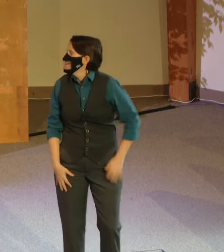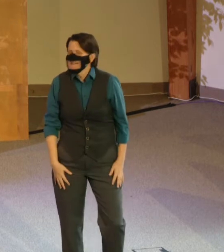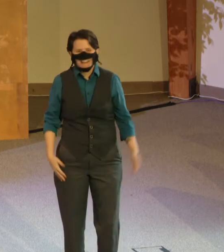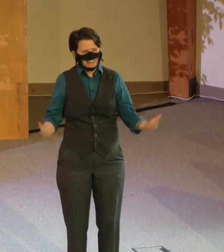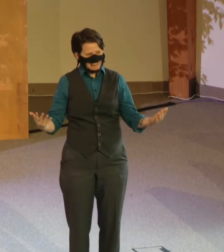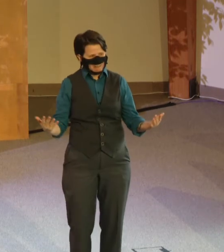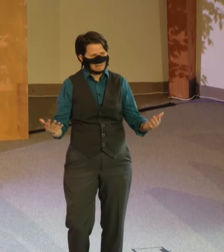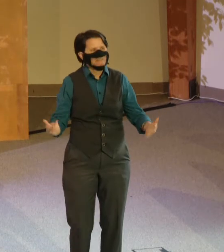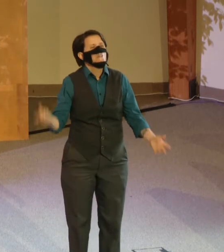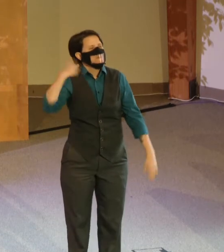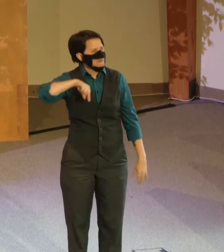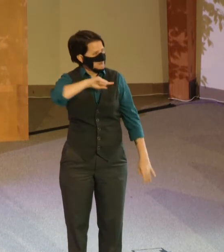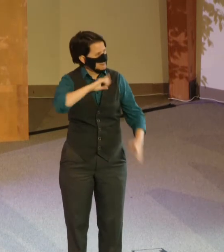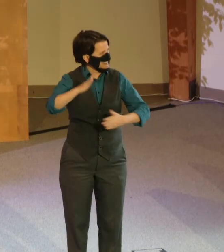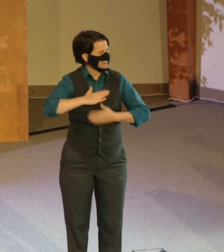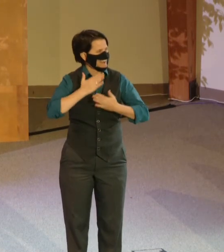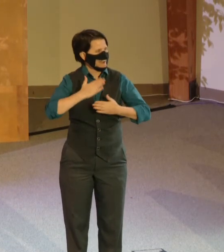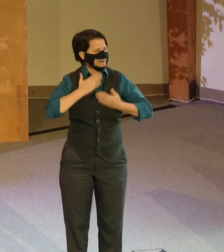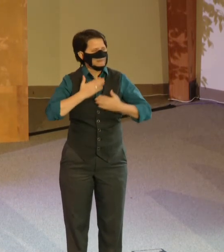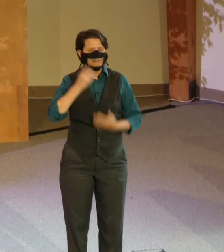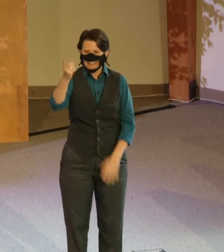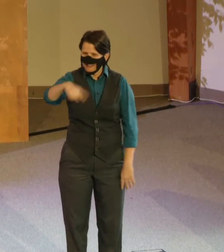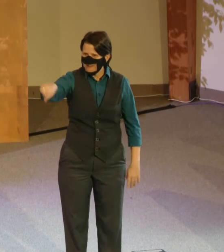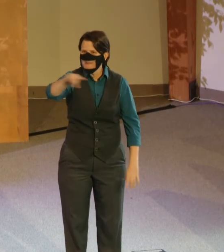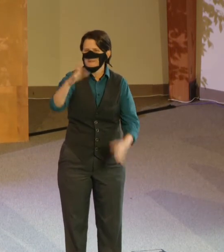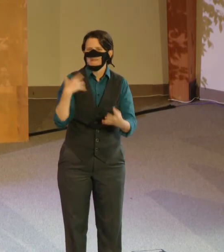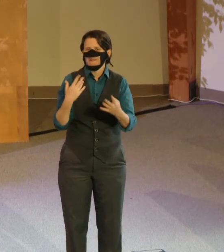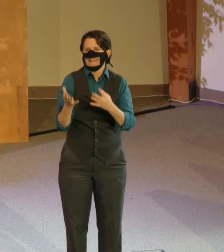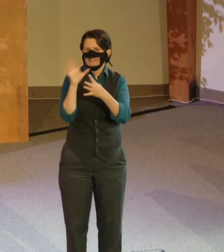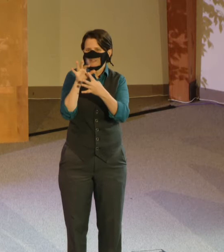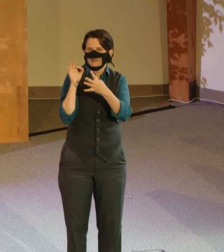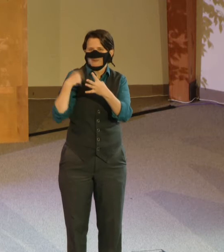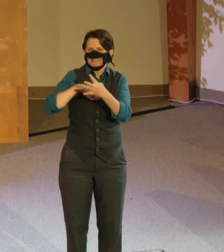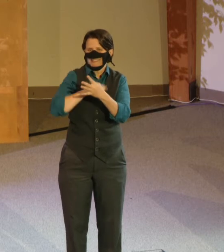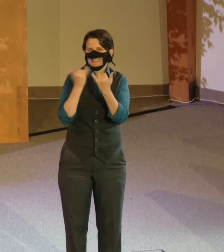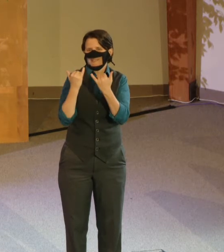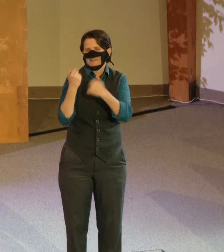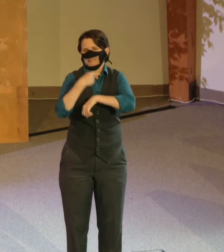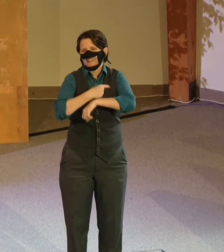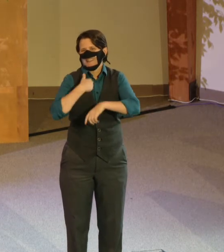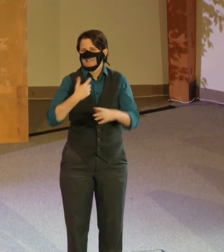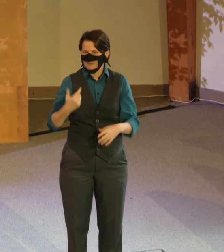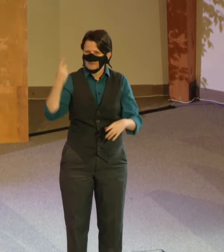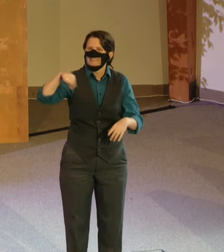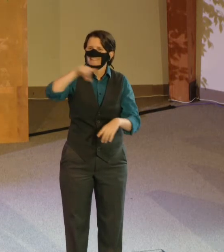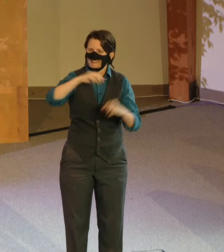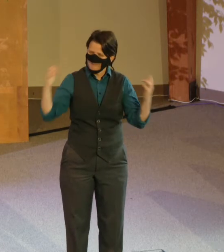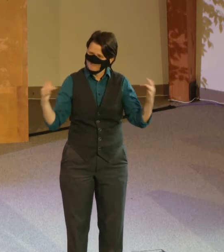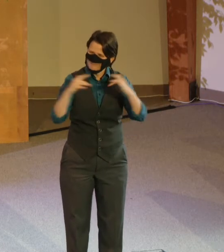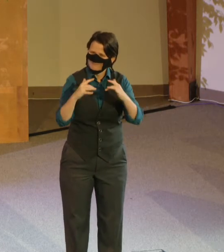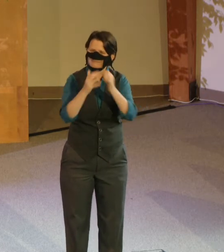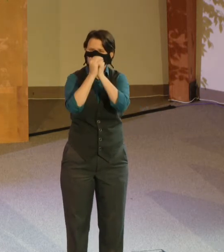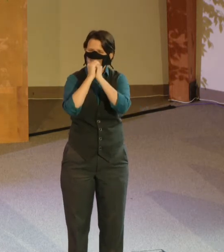So we are glad that you chose to spend this time with us in sacred service as we look at what